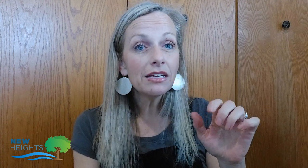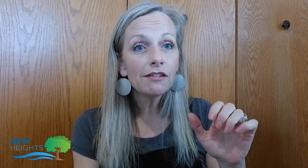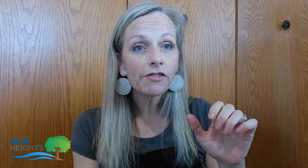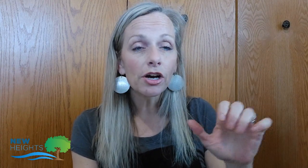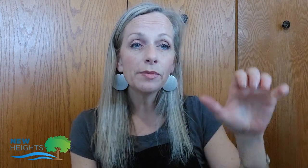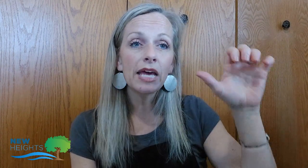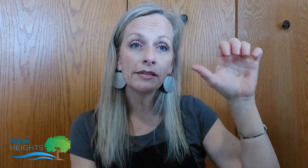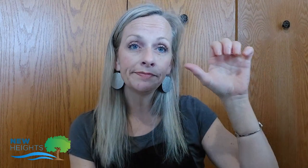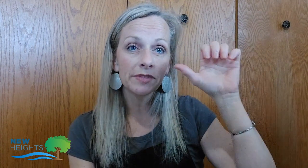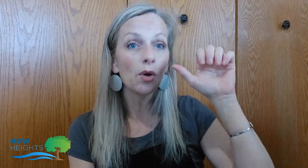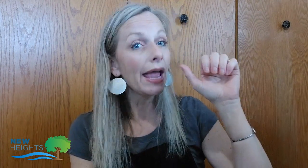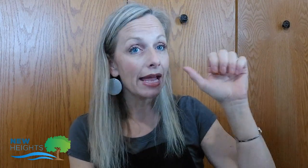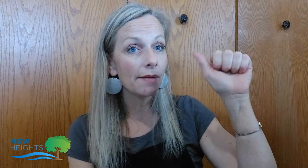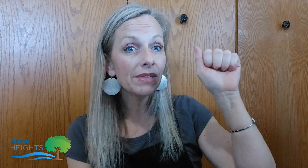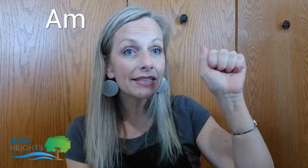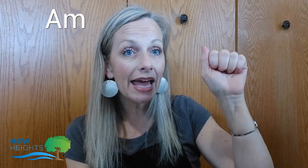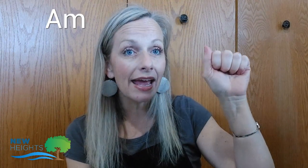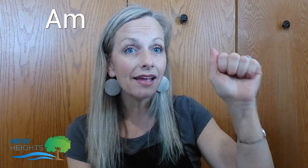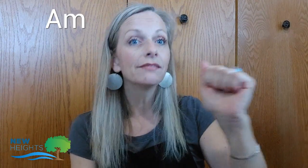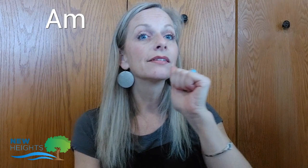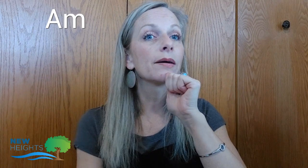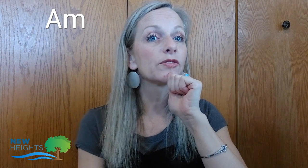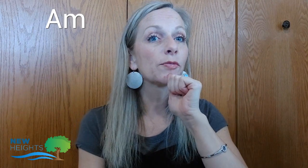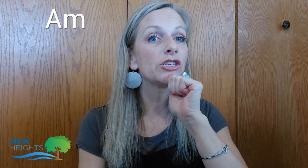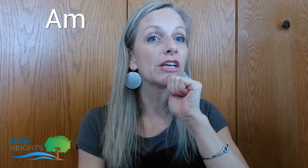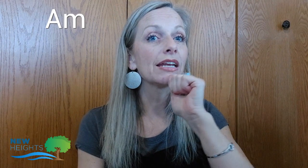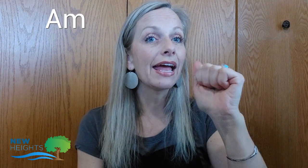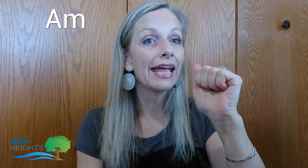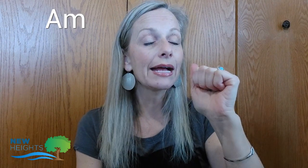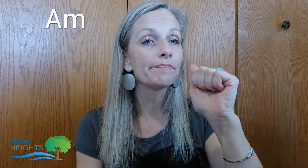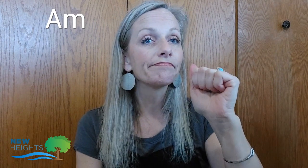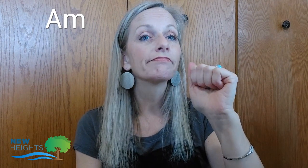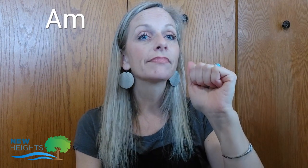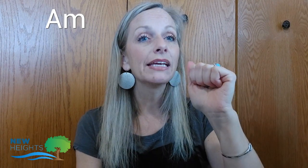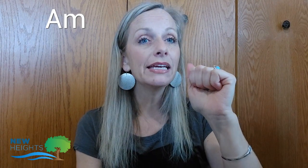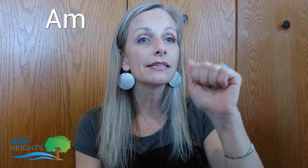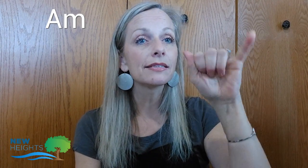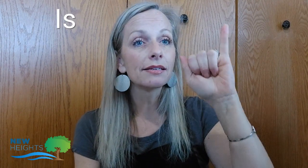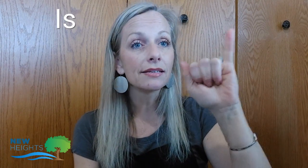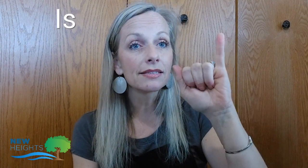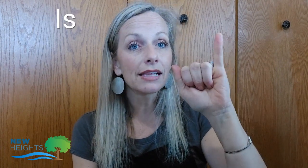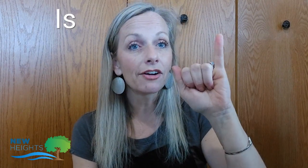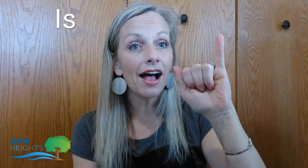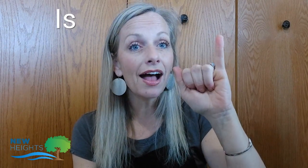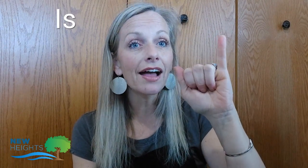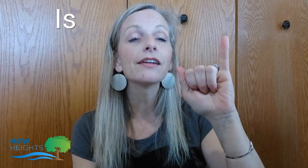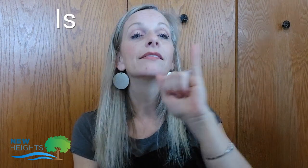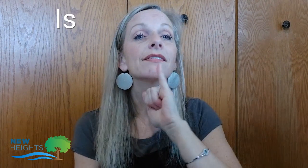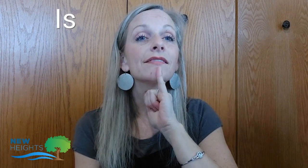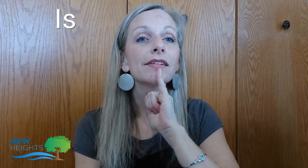being verbs. So am is an A, comes from my chin. Am. Is the letter I, comes